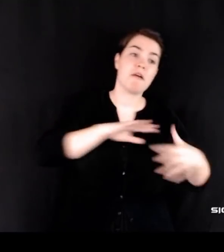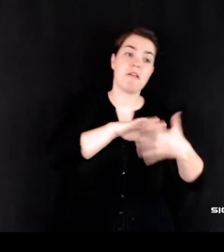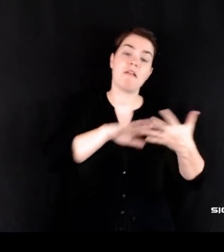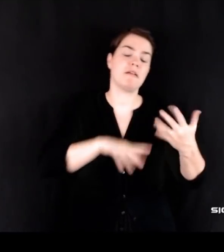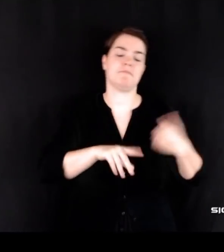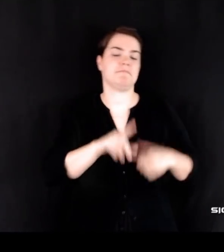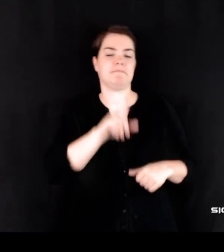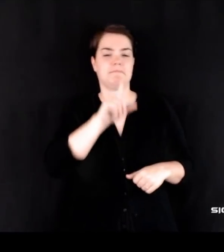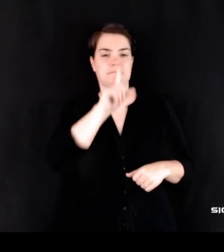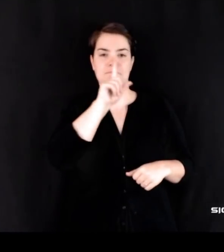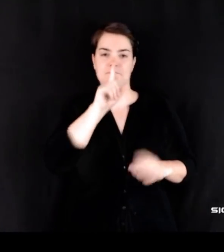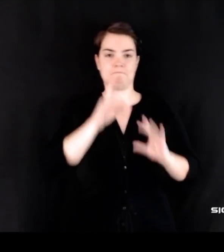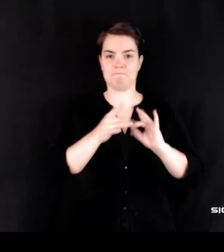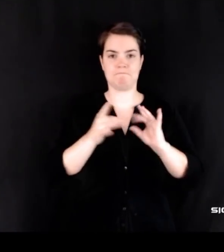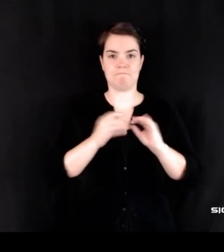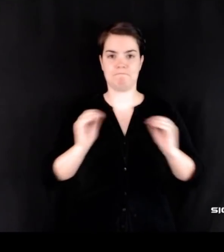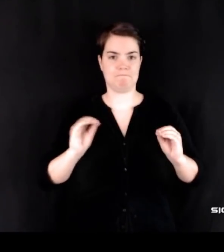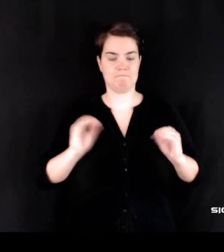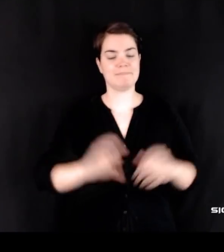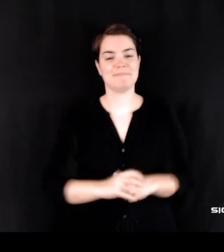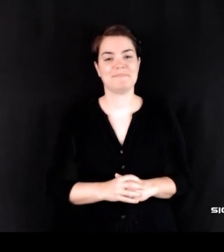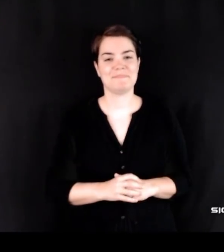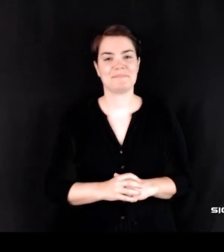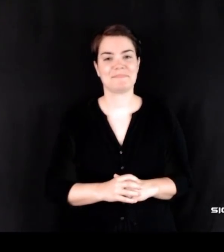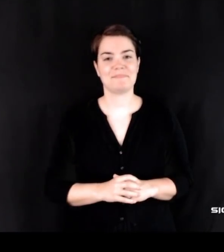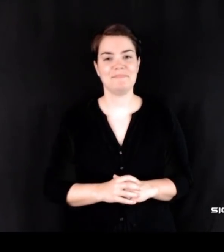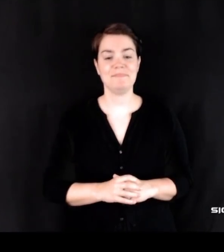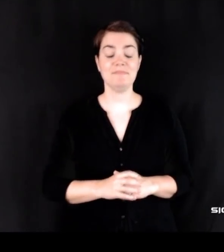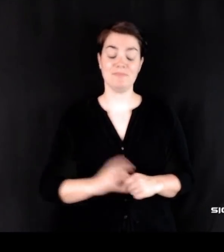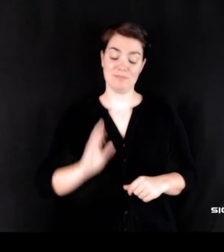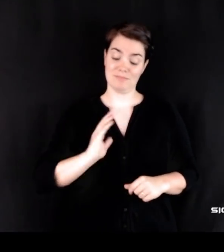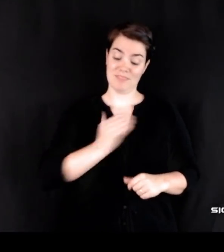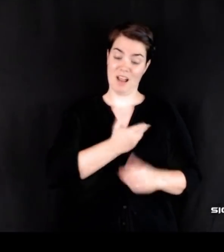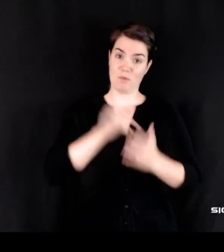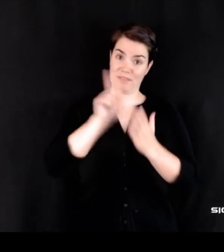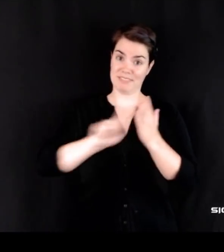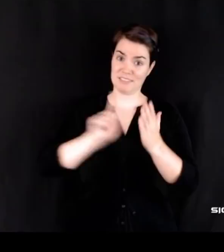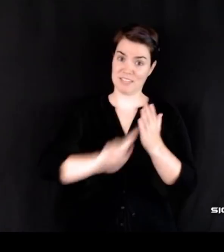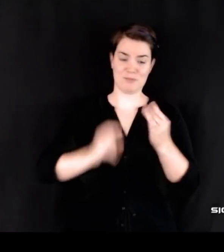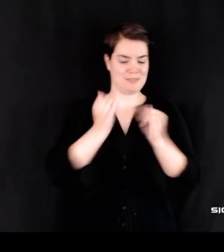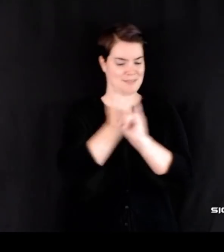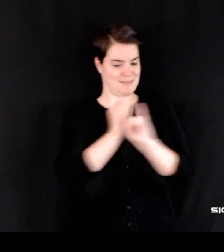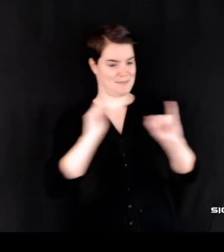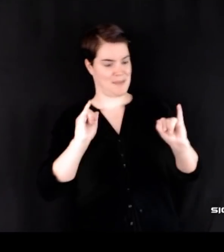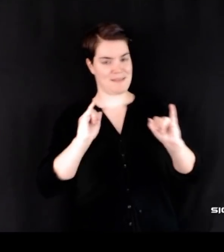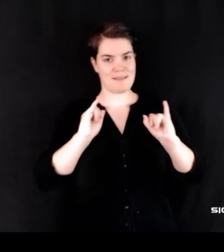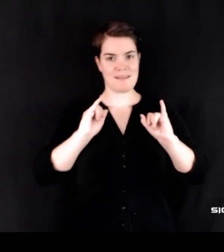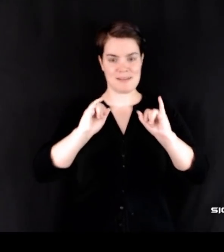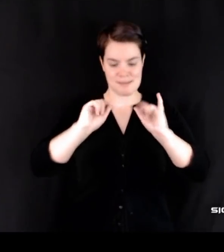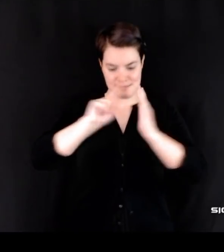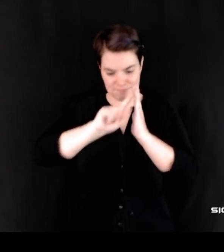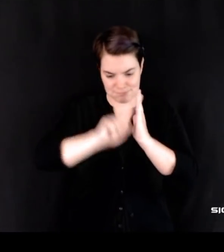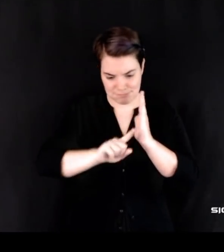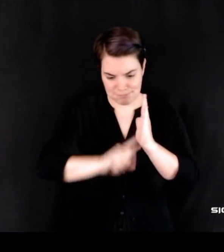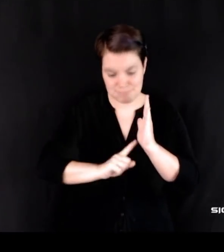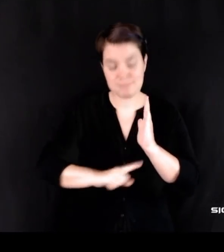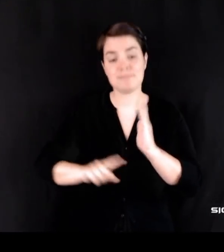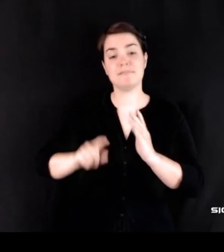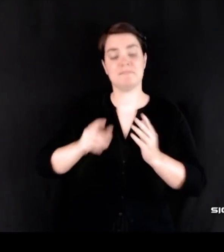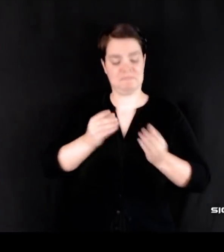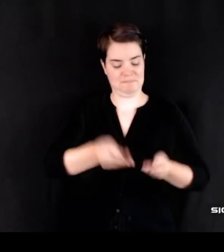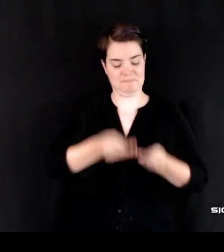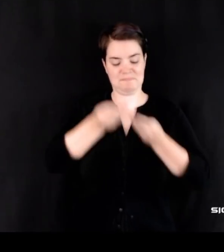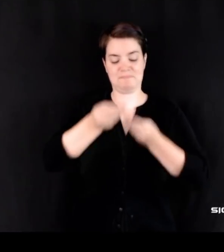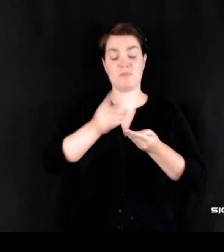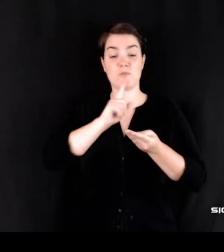about the president. We conducted an independent criminal investigation and reported the results to the Attorney